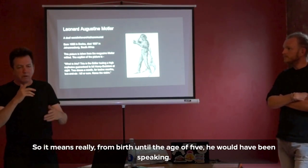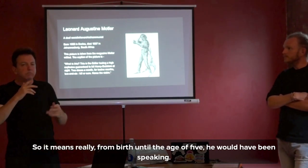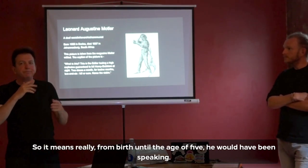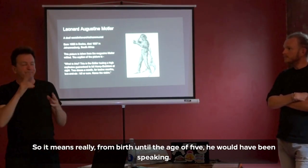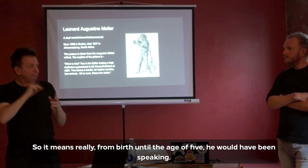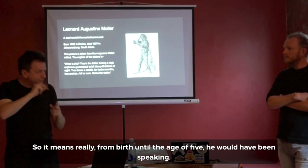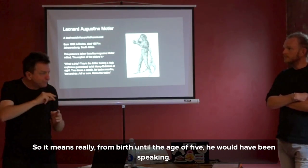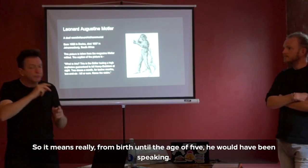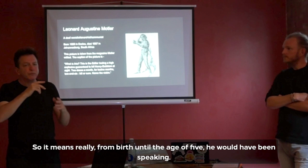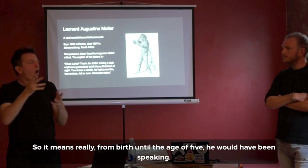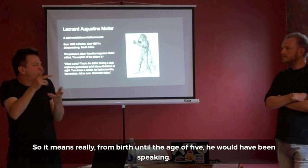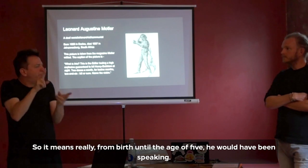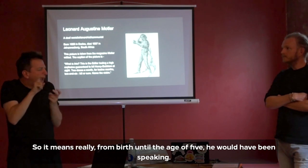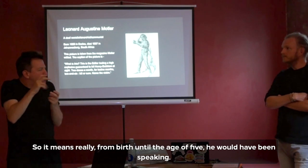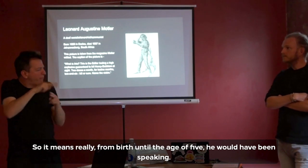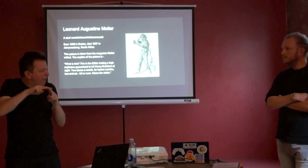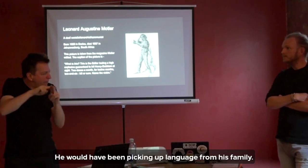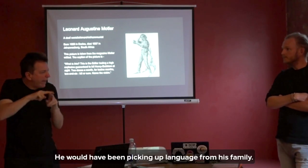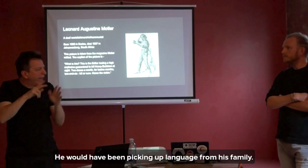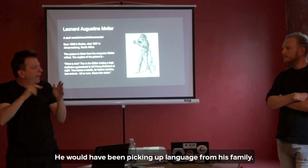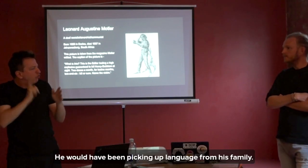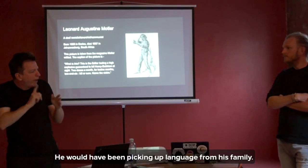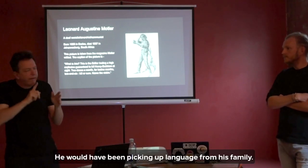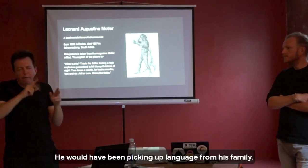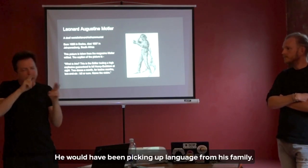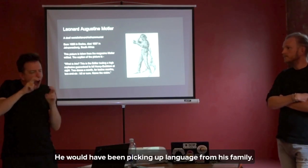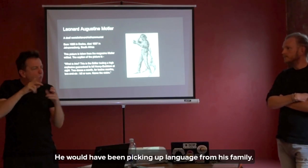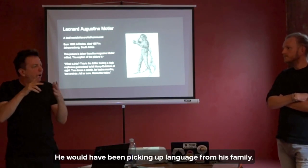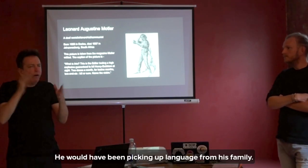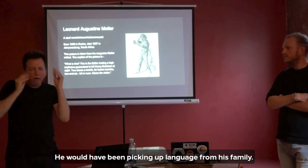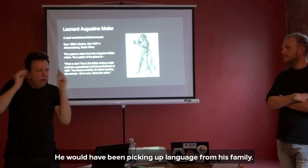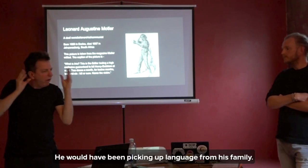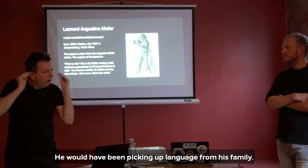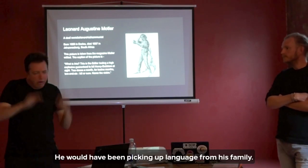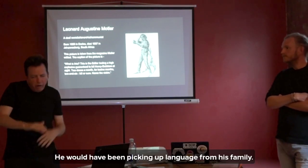from birth till the age of 5 he would have been speaking, he would have been picking up language from his family.